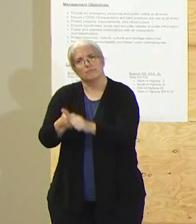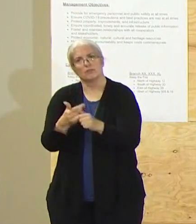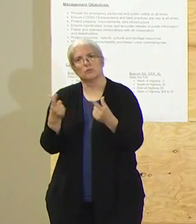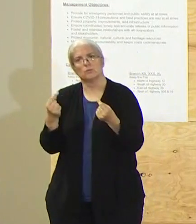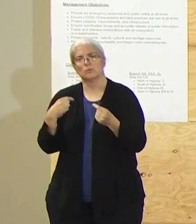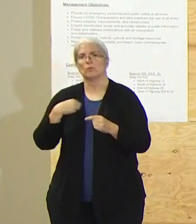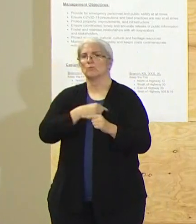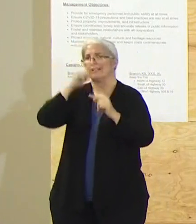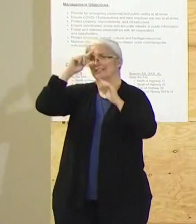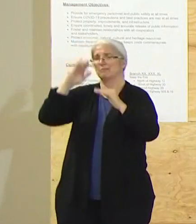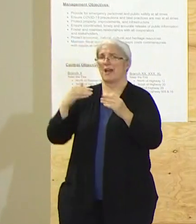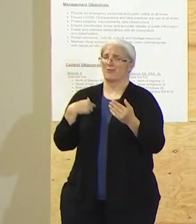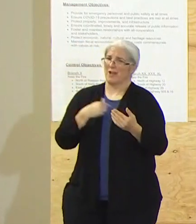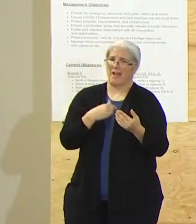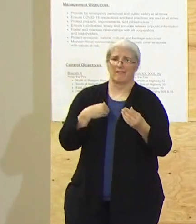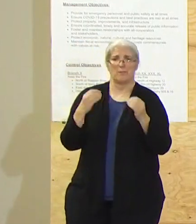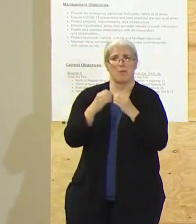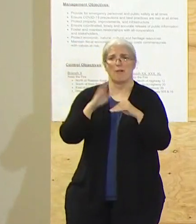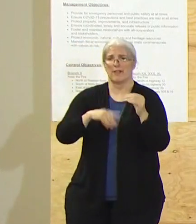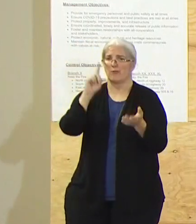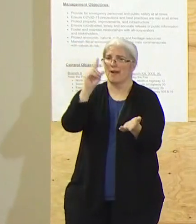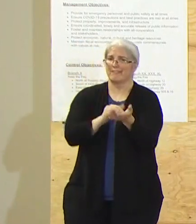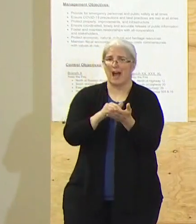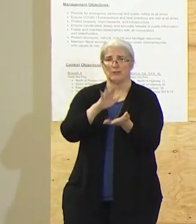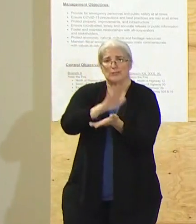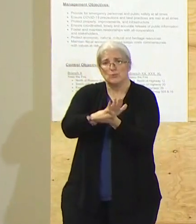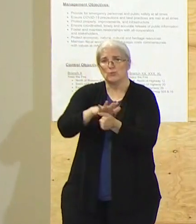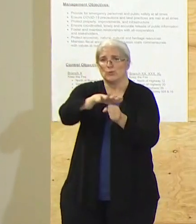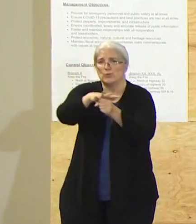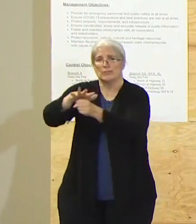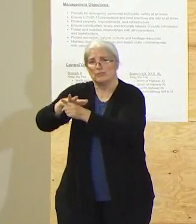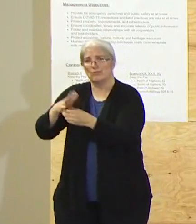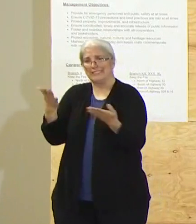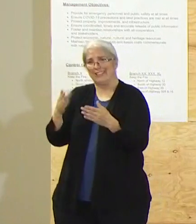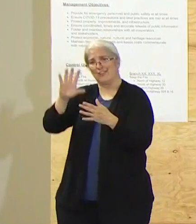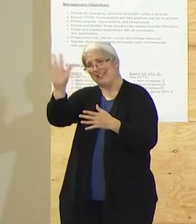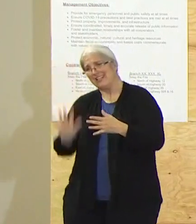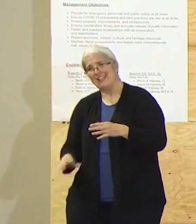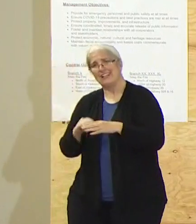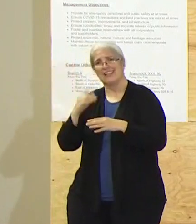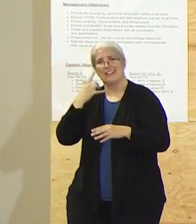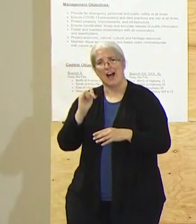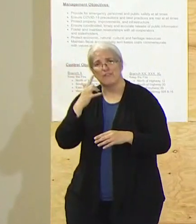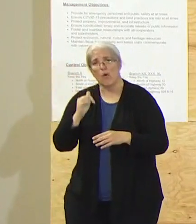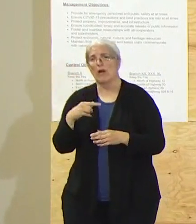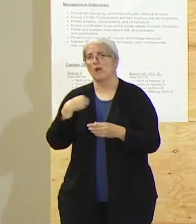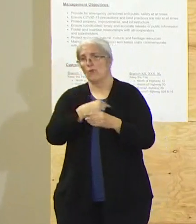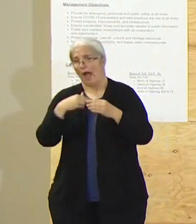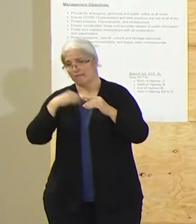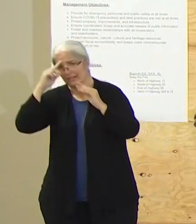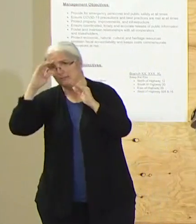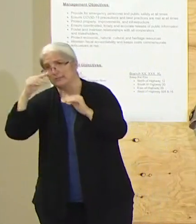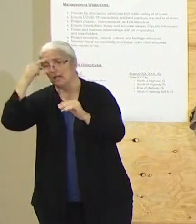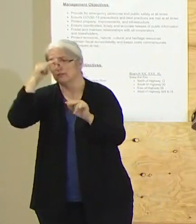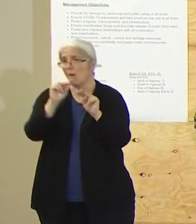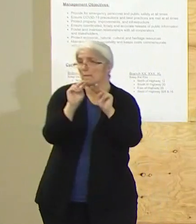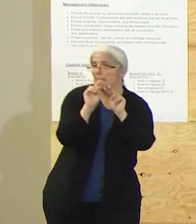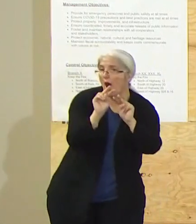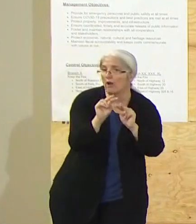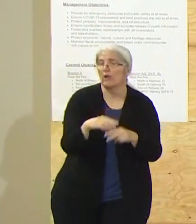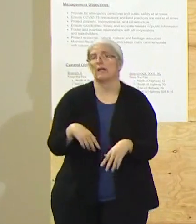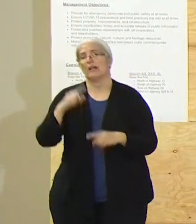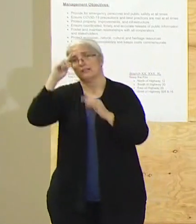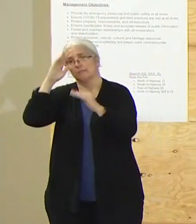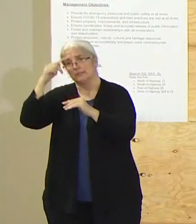as it relates to monitoring, as it relates to opening, and as it relates to the prospect of an outbreak and the prospect of closing